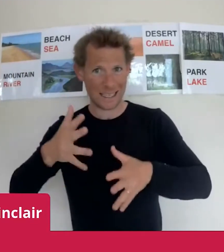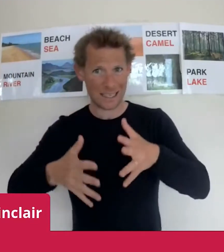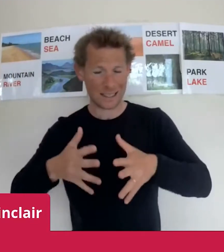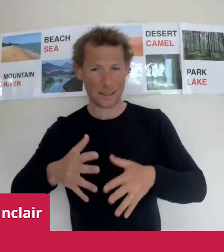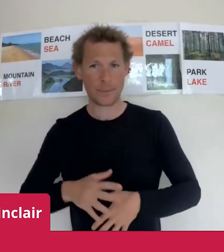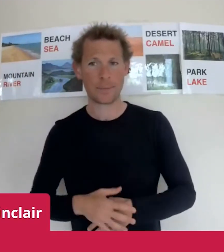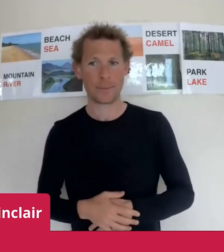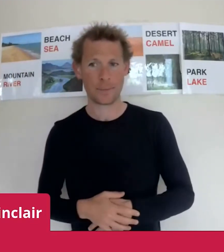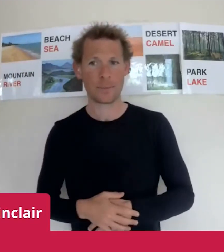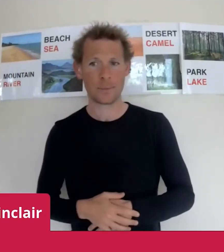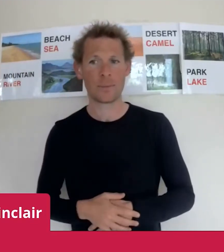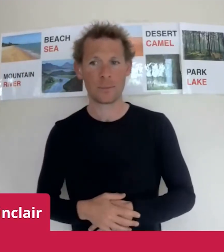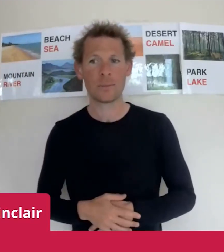Now, the Northern Ireland sign,